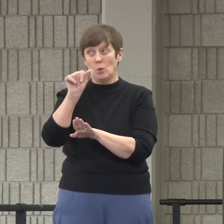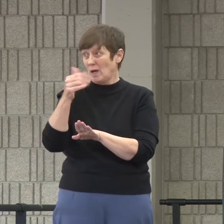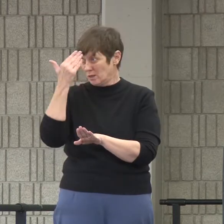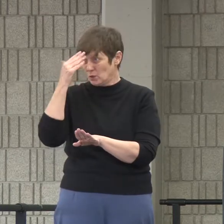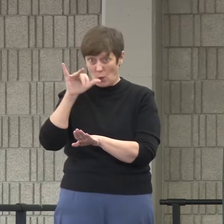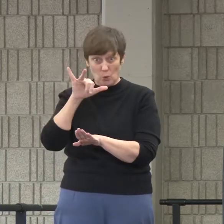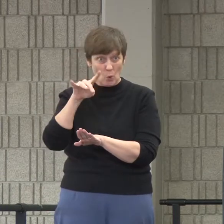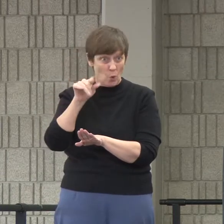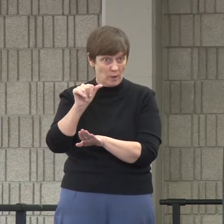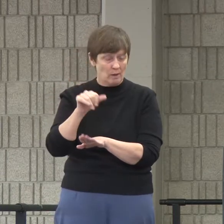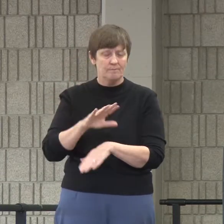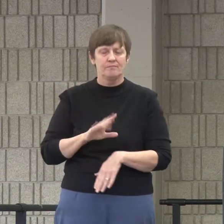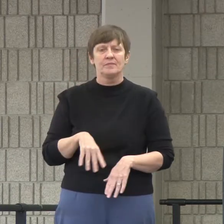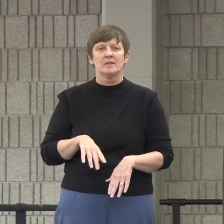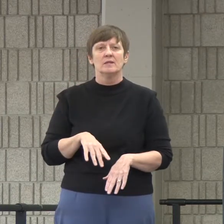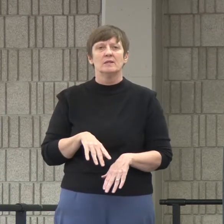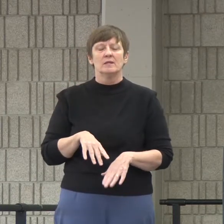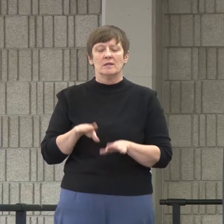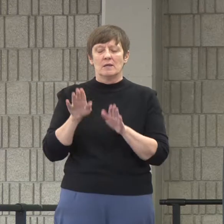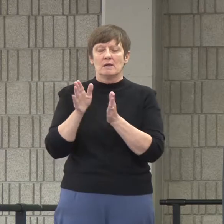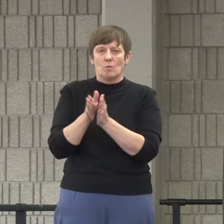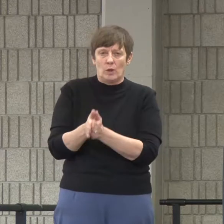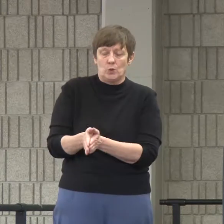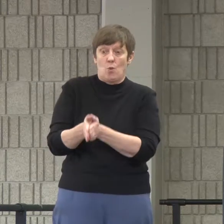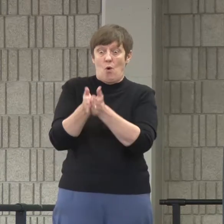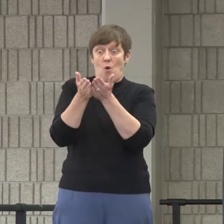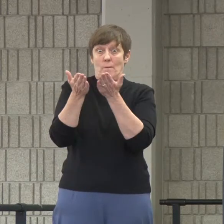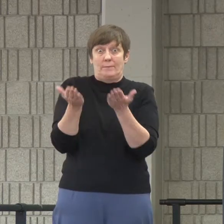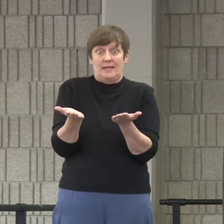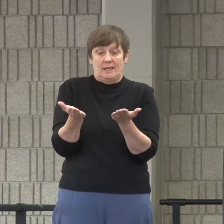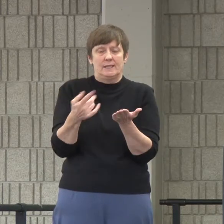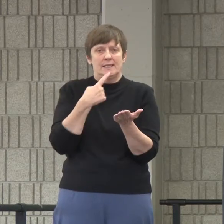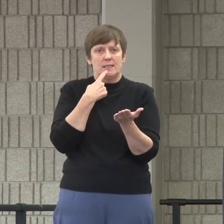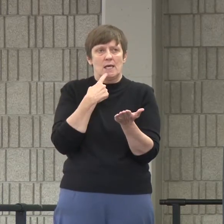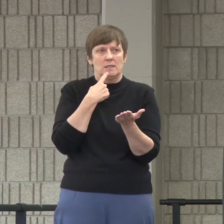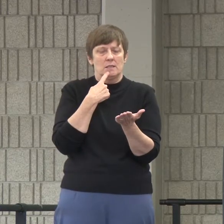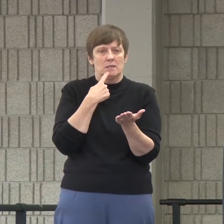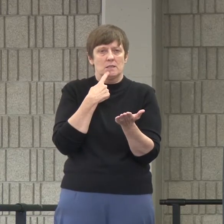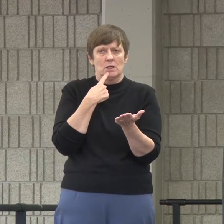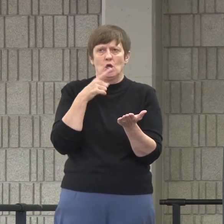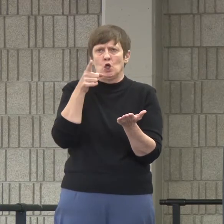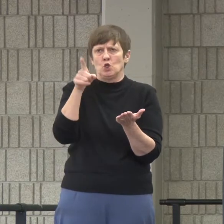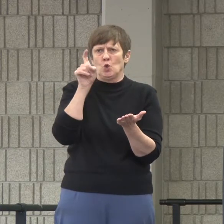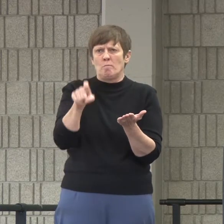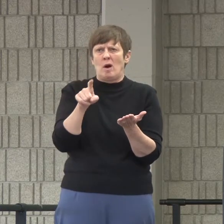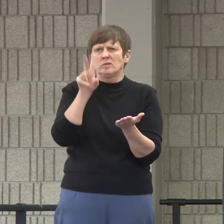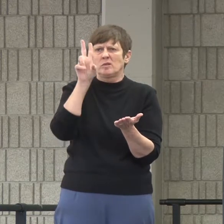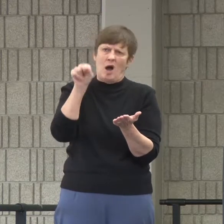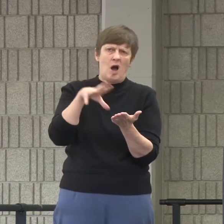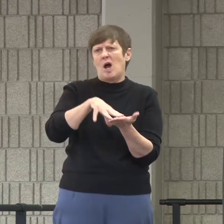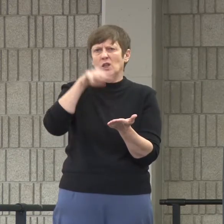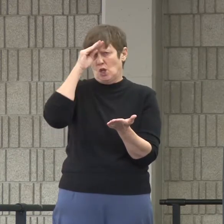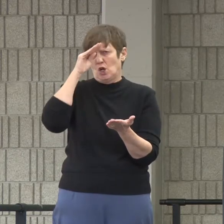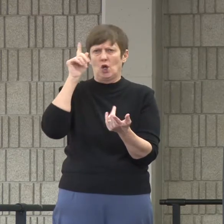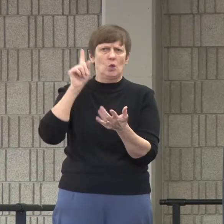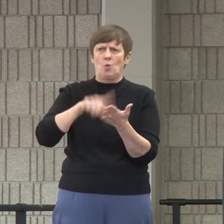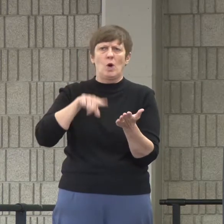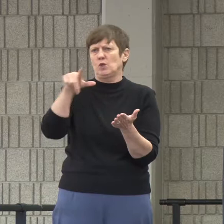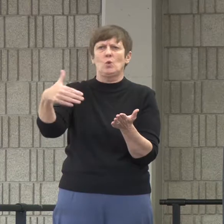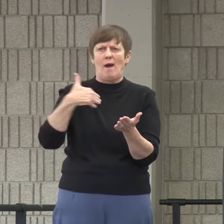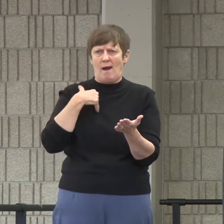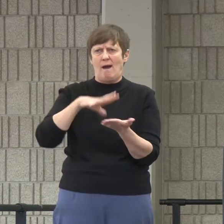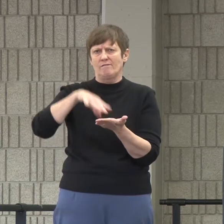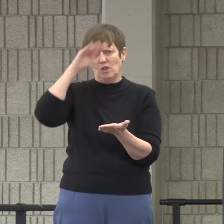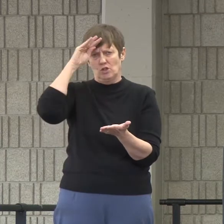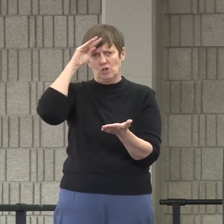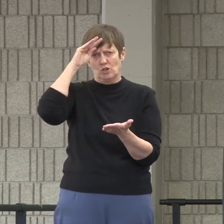Yoda? And when he opened the card, it says, "You must unlearn what you have learned." I'm